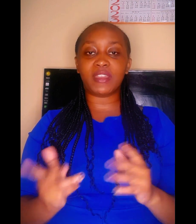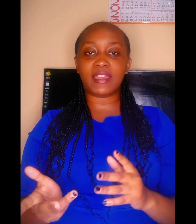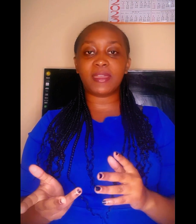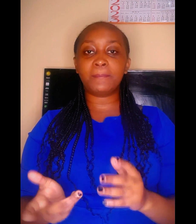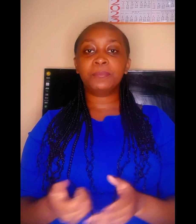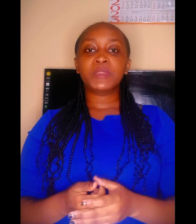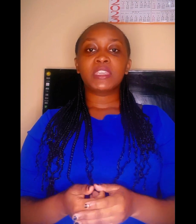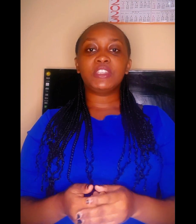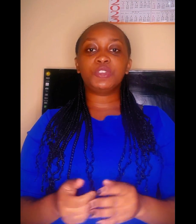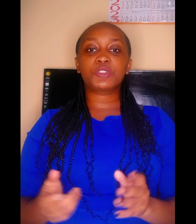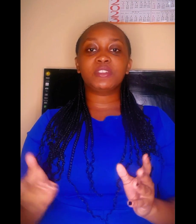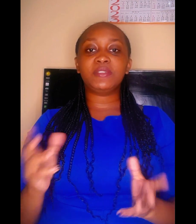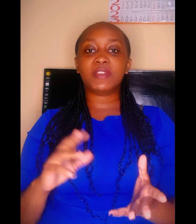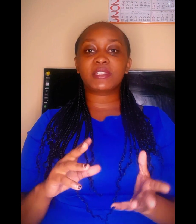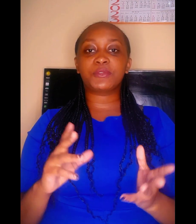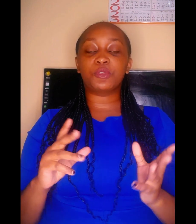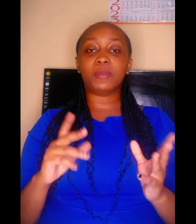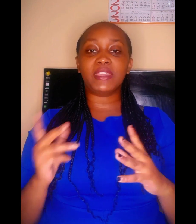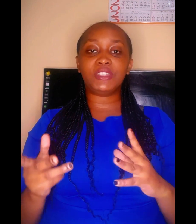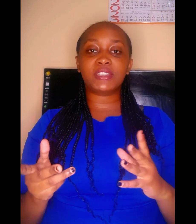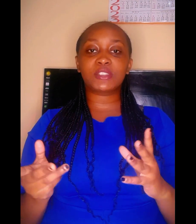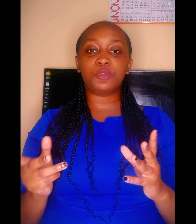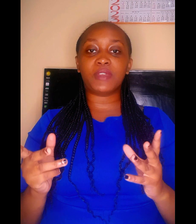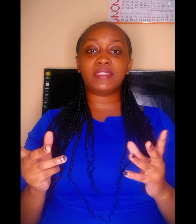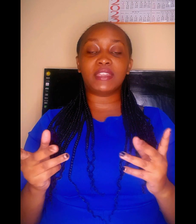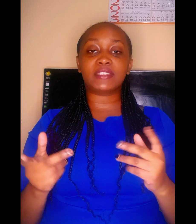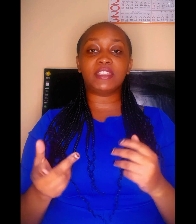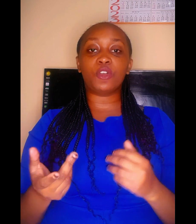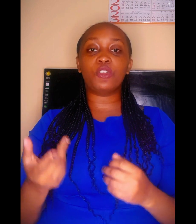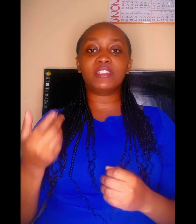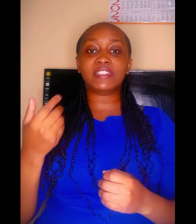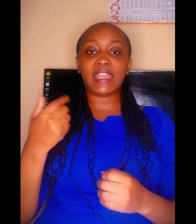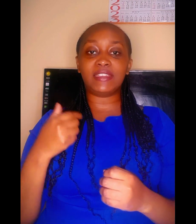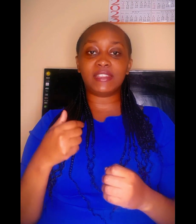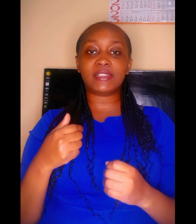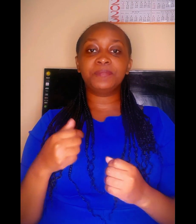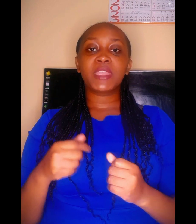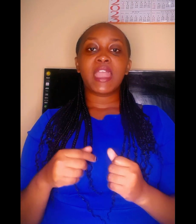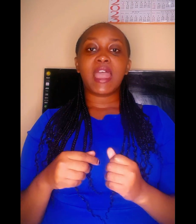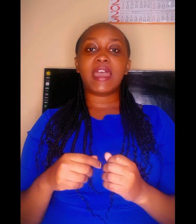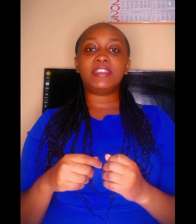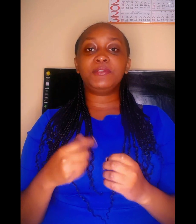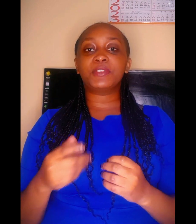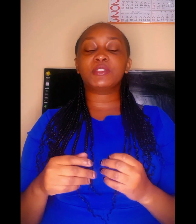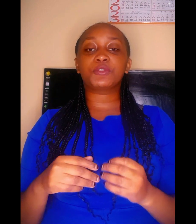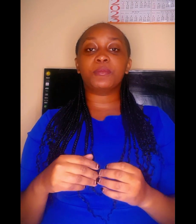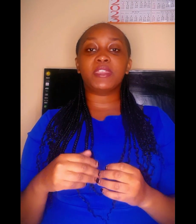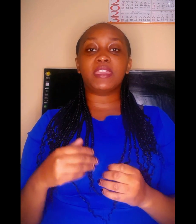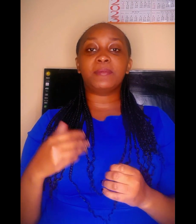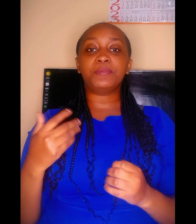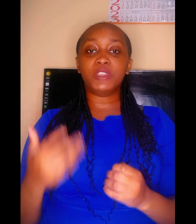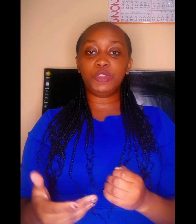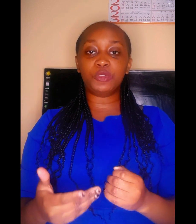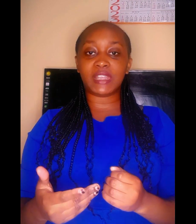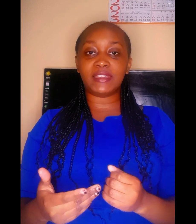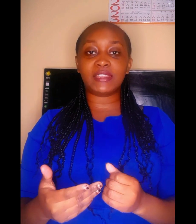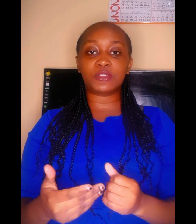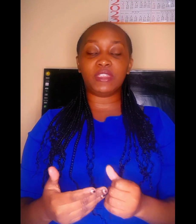another. It also differs from ages. You find that the old signers are different from the new signers in the